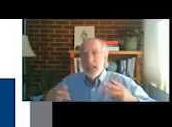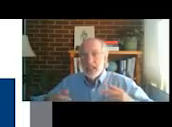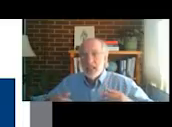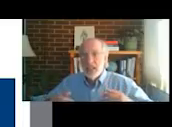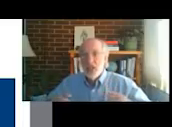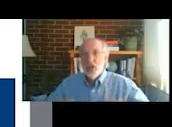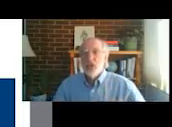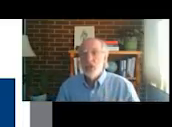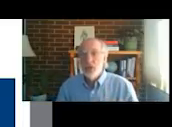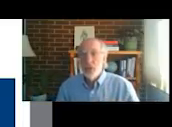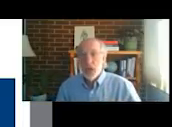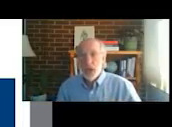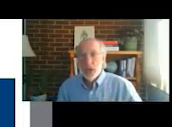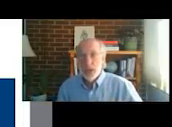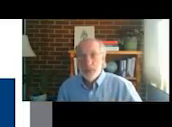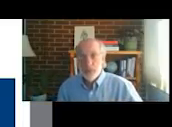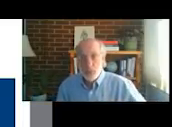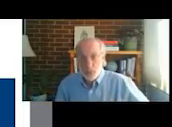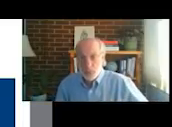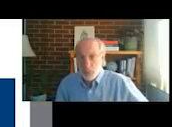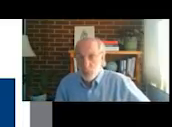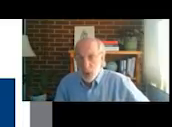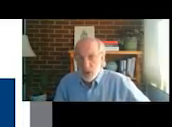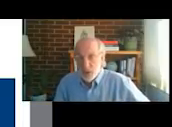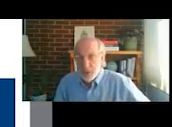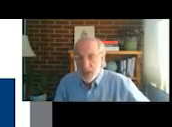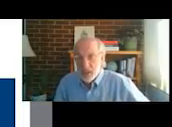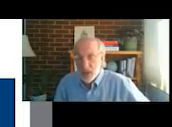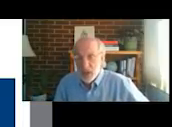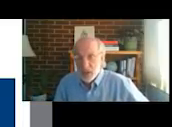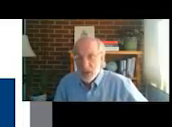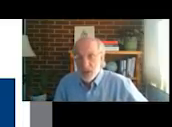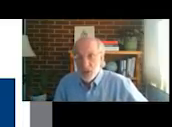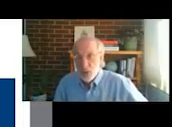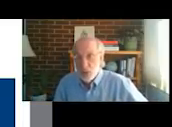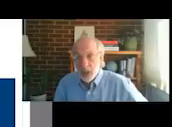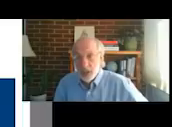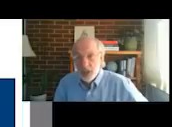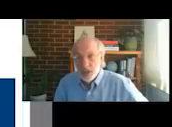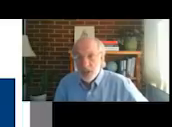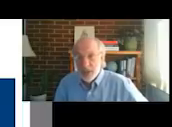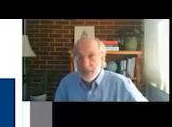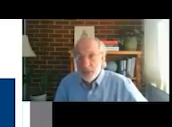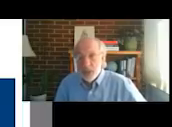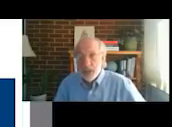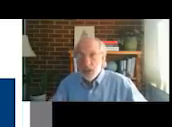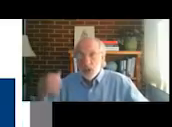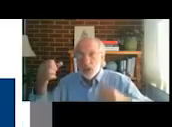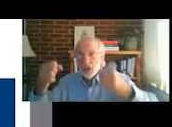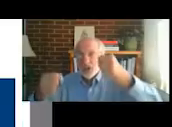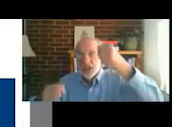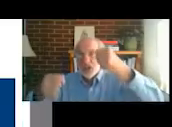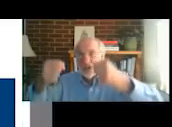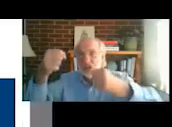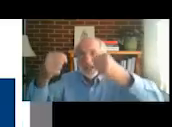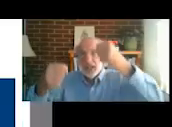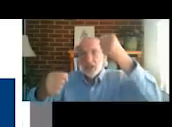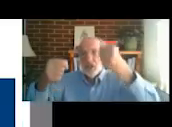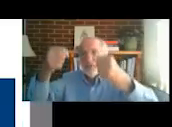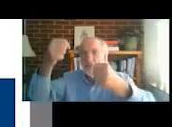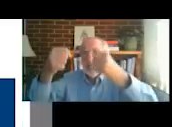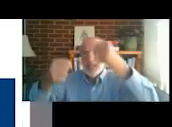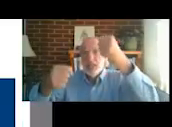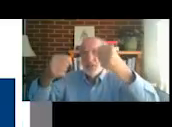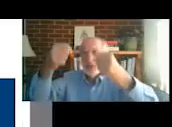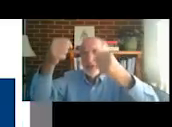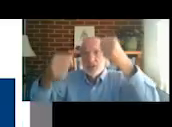more likely to want to obtain a car. So what can you do at that point? You can teach the child